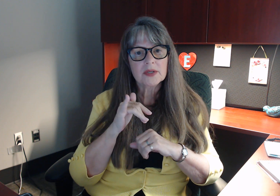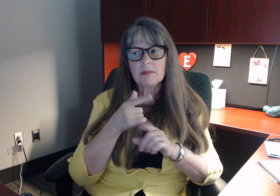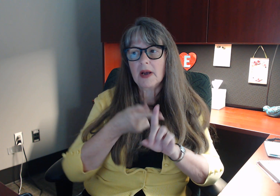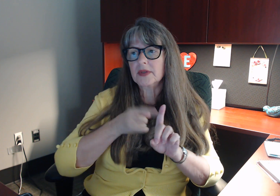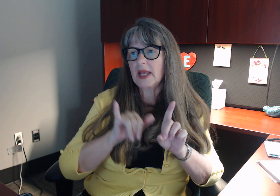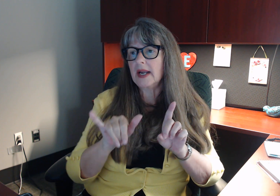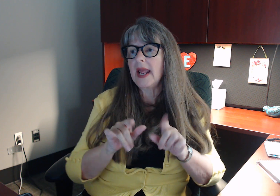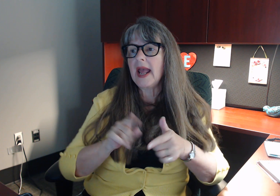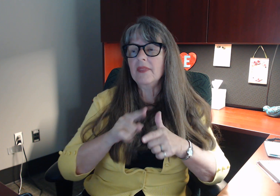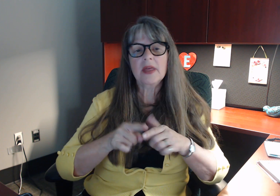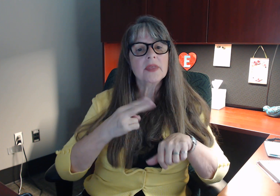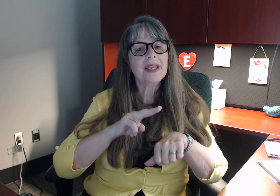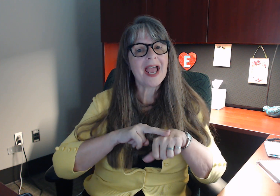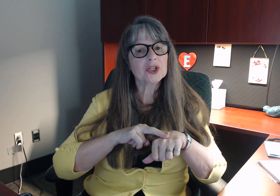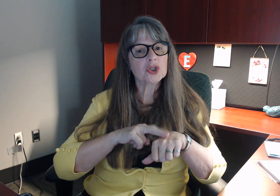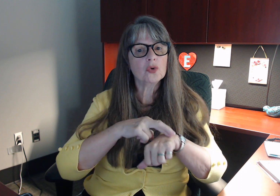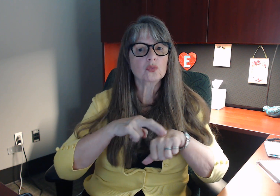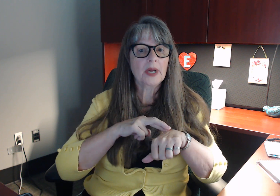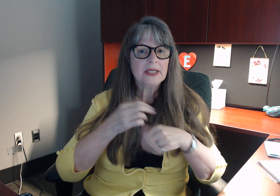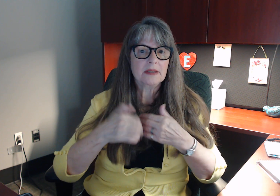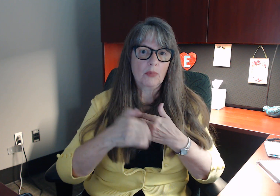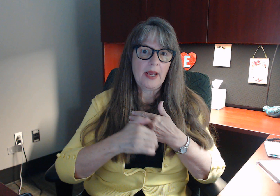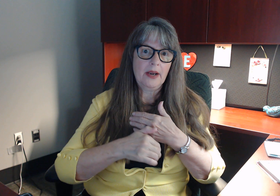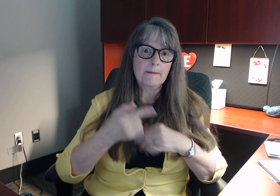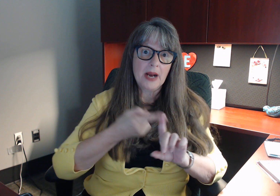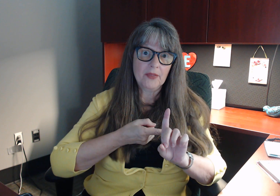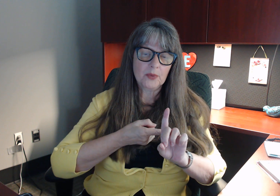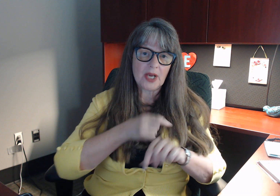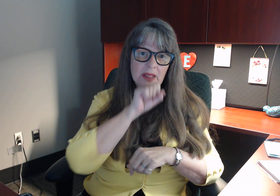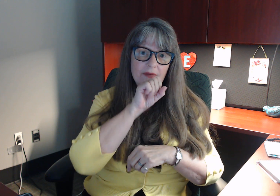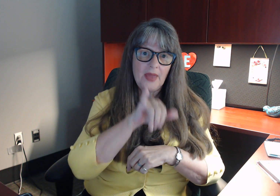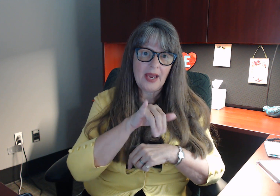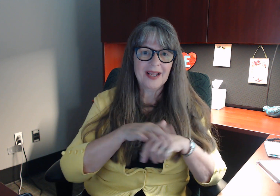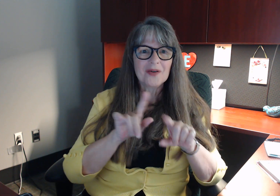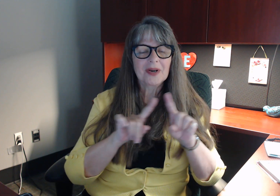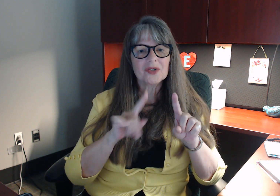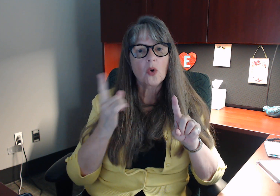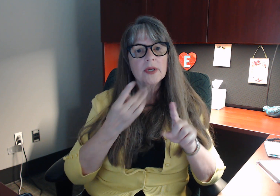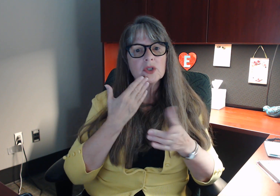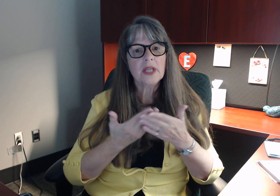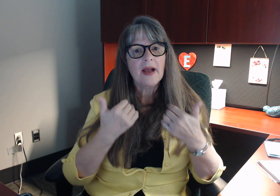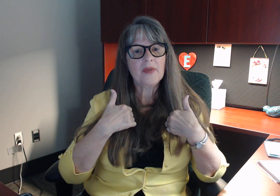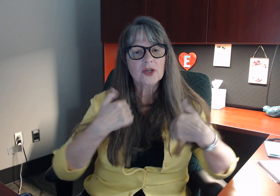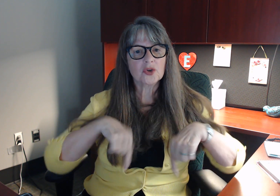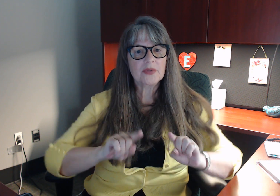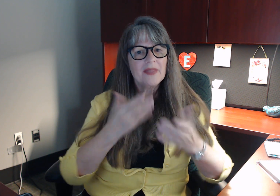a month as that. And then the National Raisin Bread Month, which I love that. But it's always good to have that during that